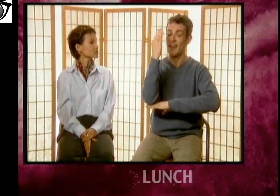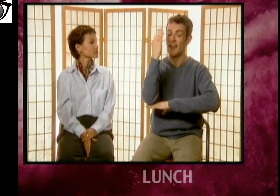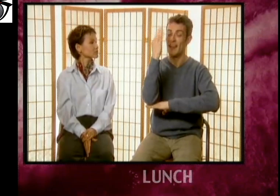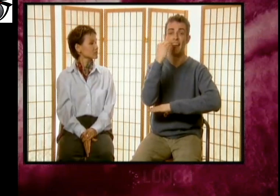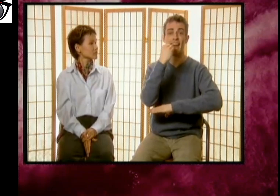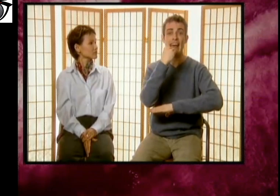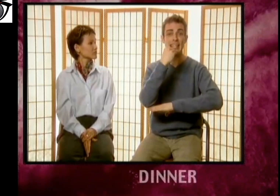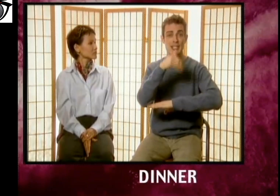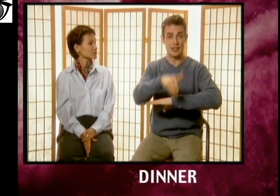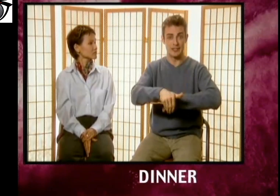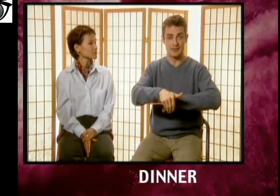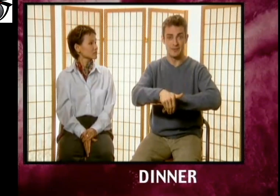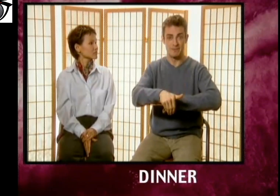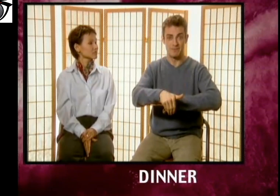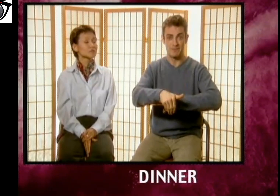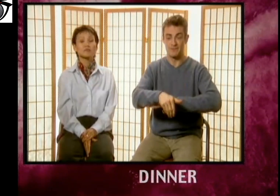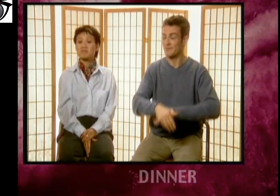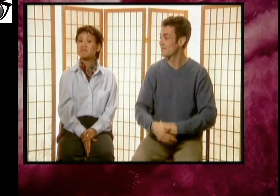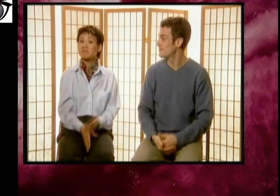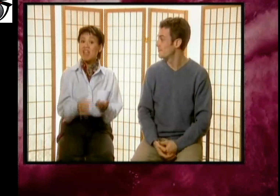lunch, and dinner.